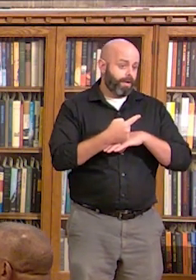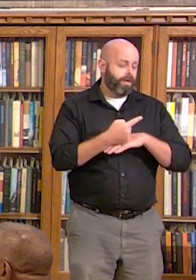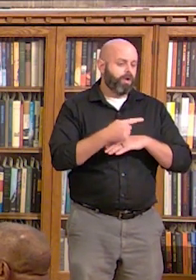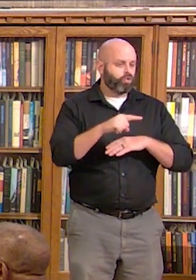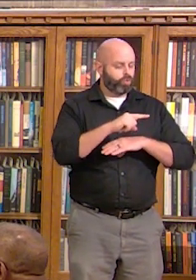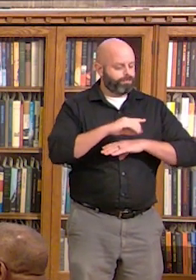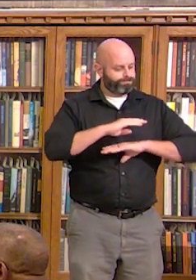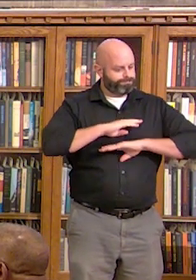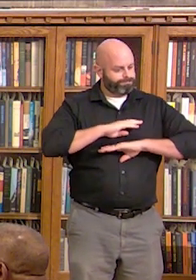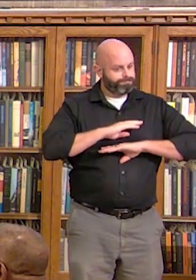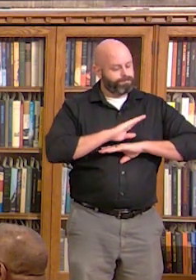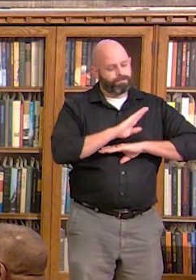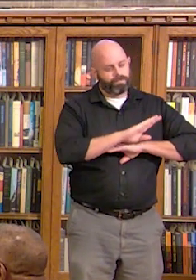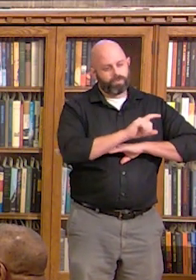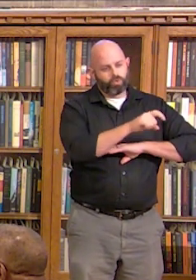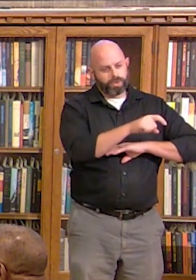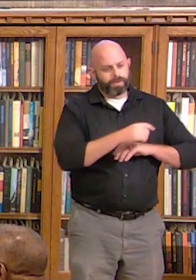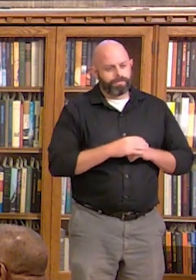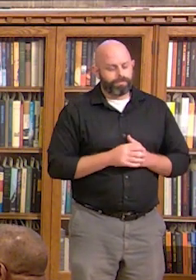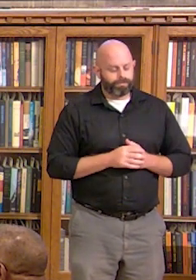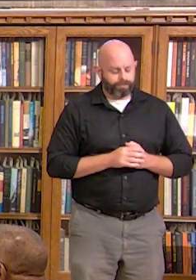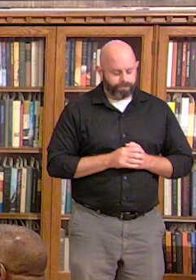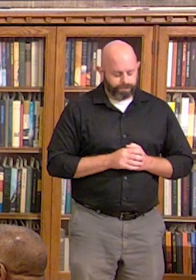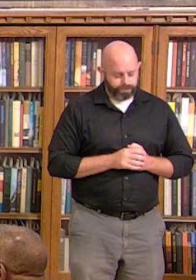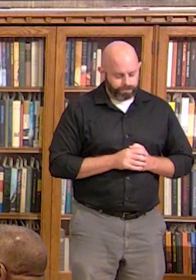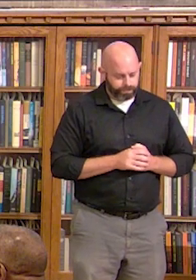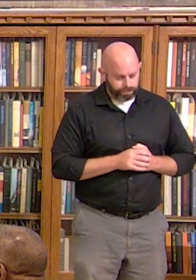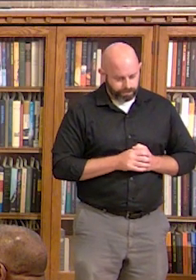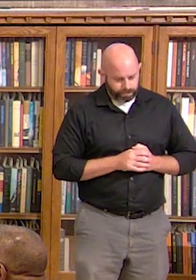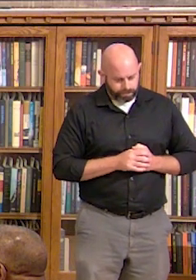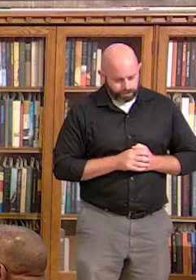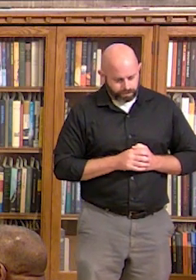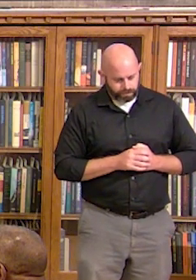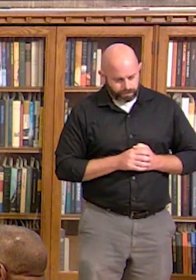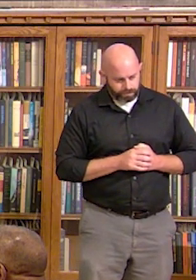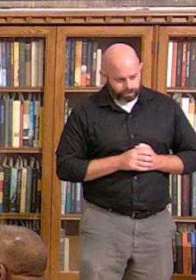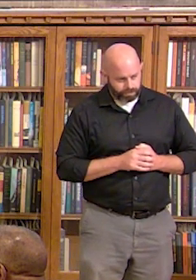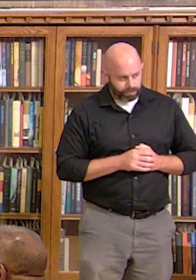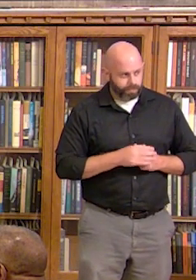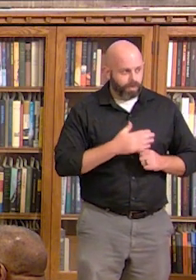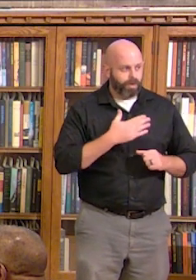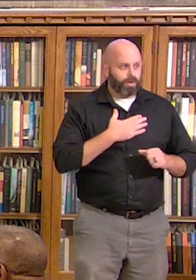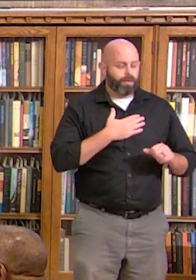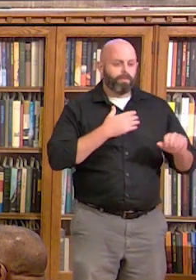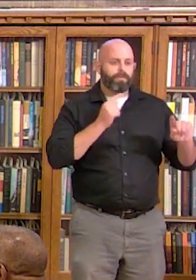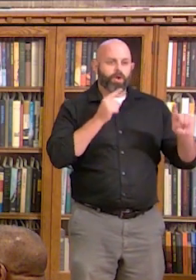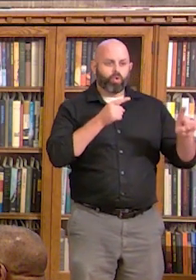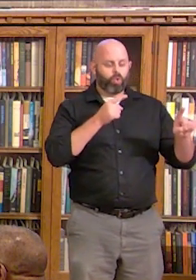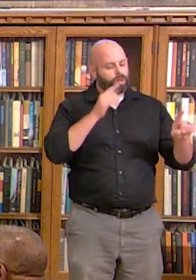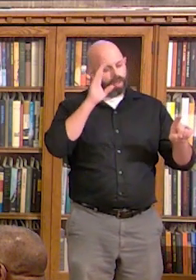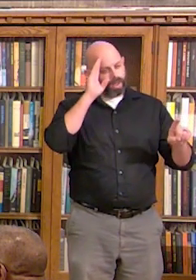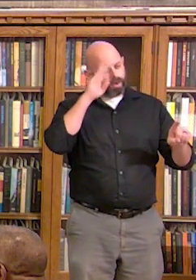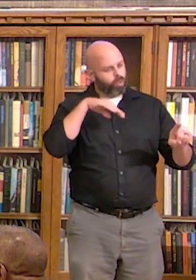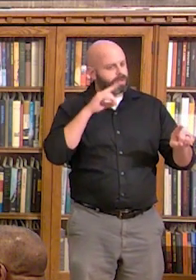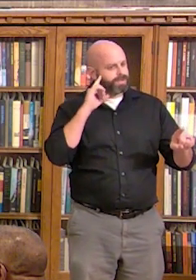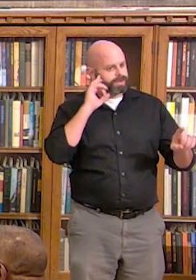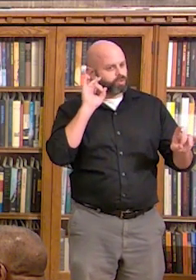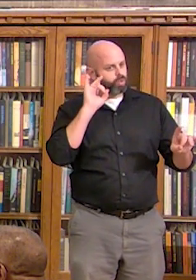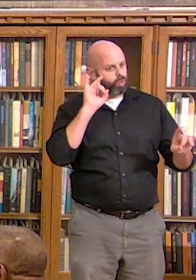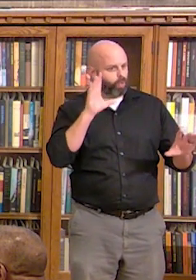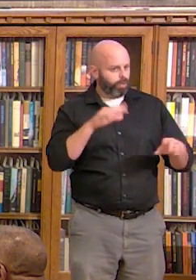fulfill that need um my goal and I know the s sounds so horrible because I'm